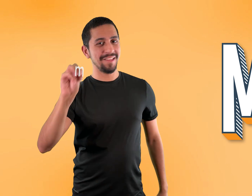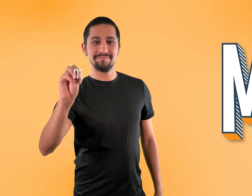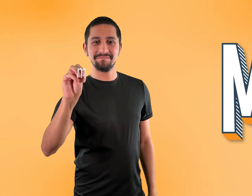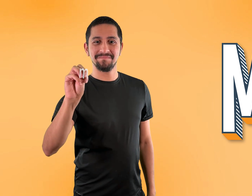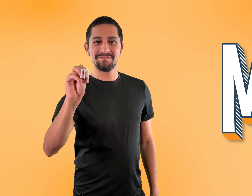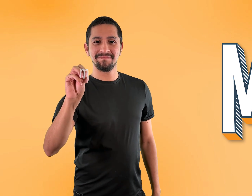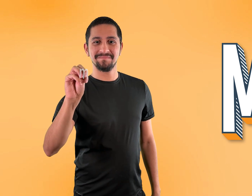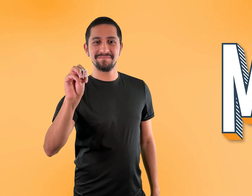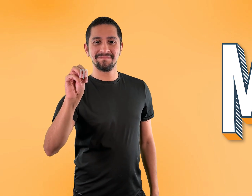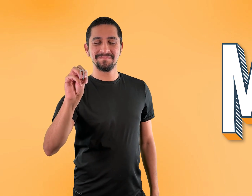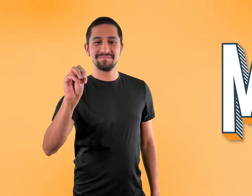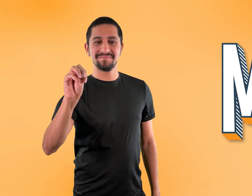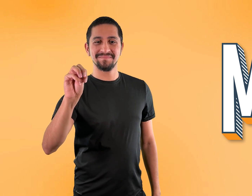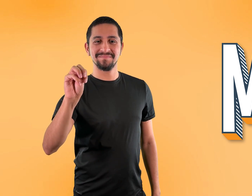M.